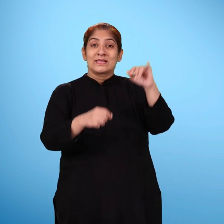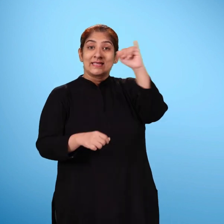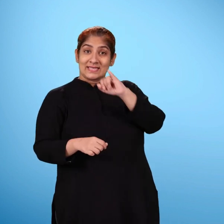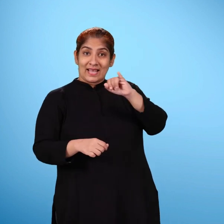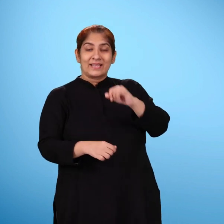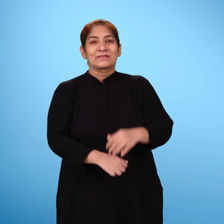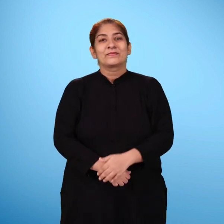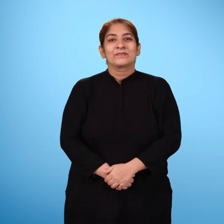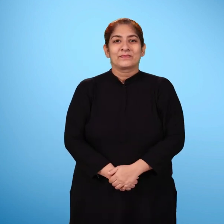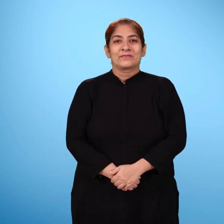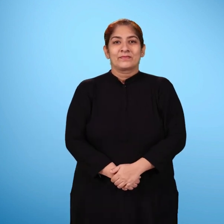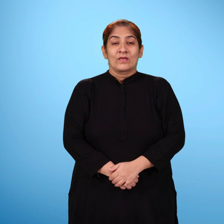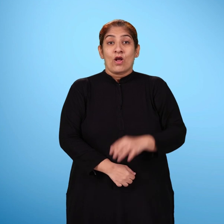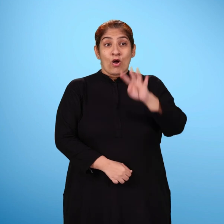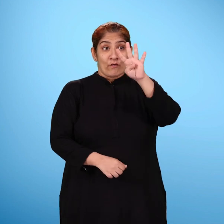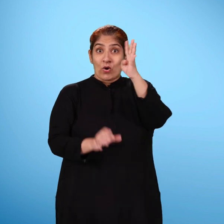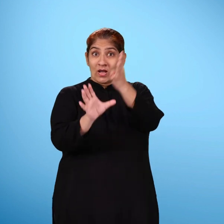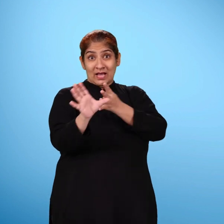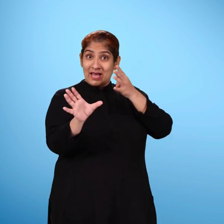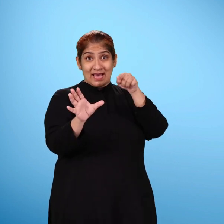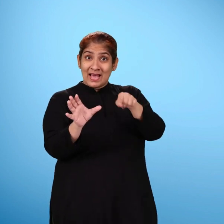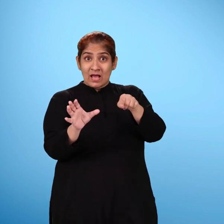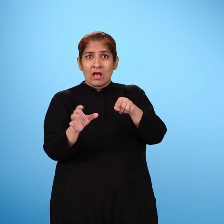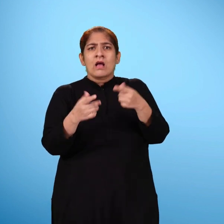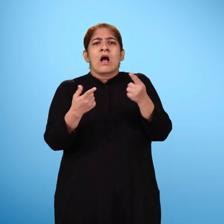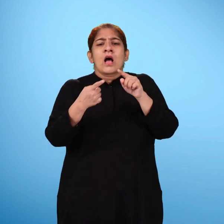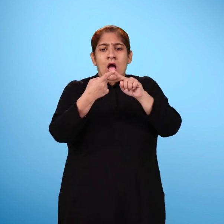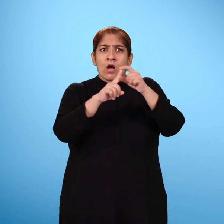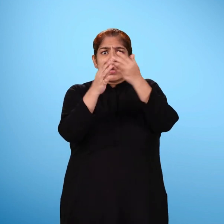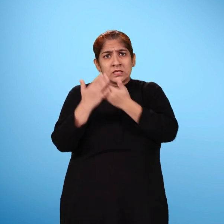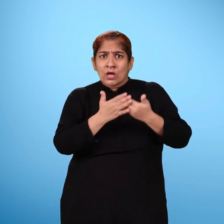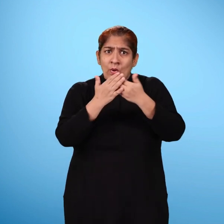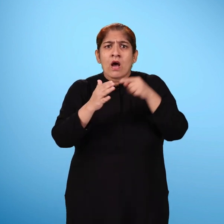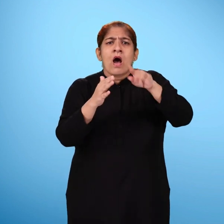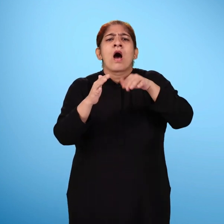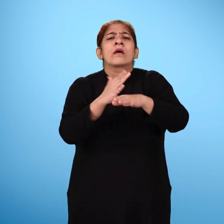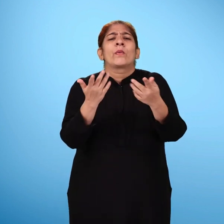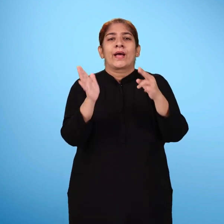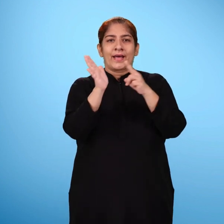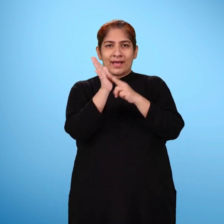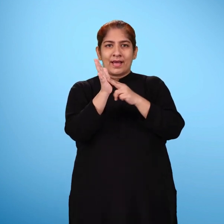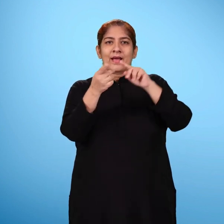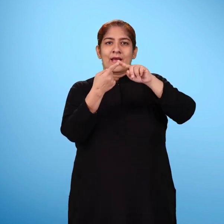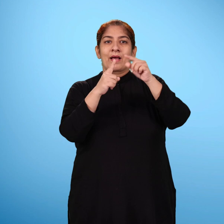Question 6. For 4 years of secondary education as envisaged in the